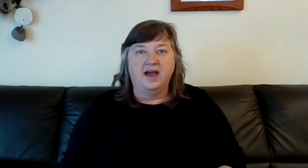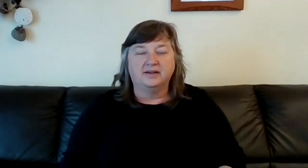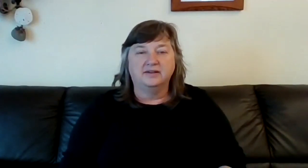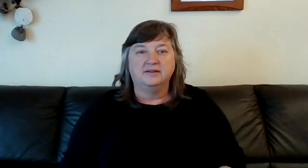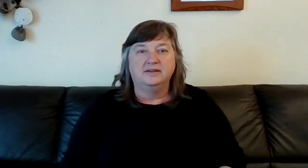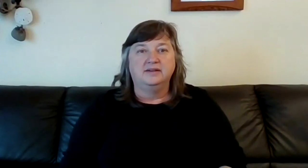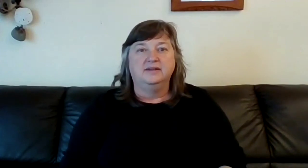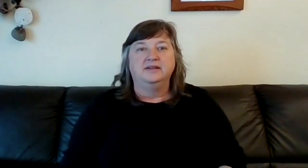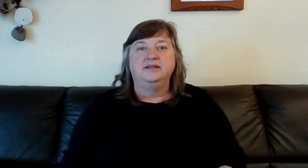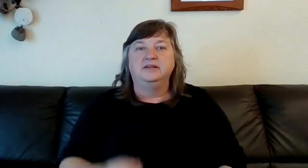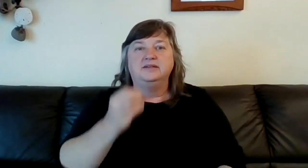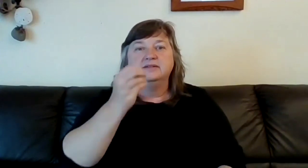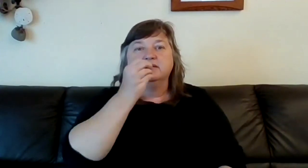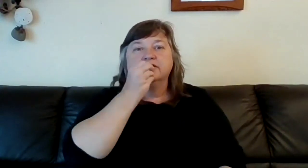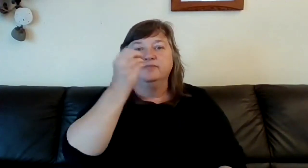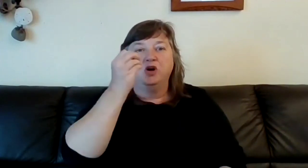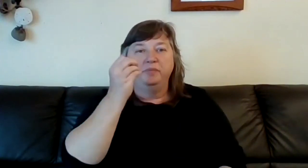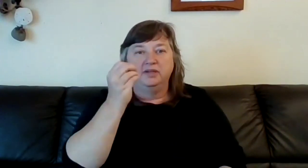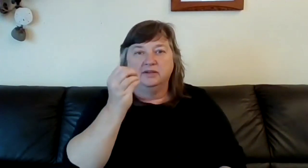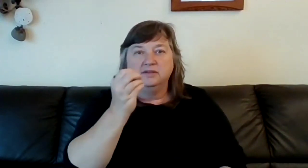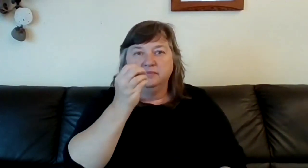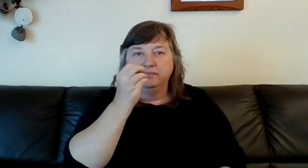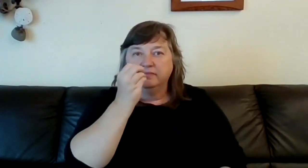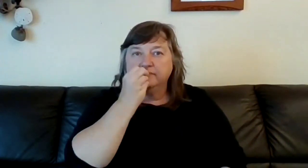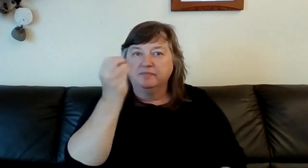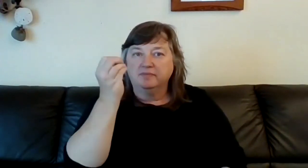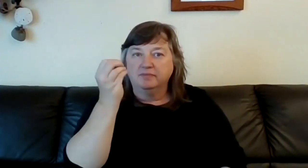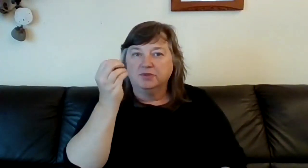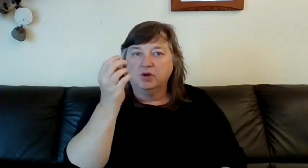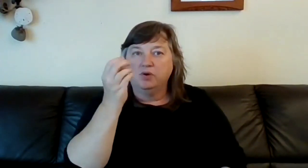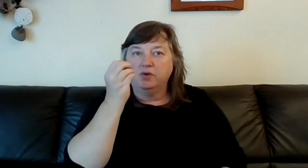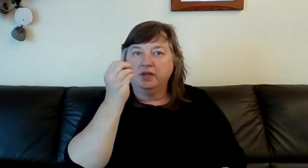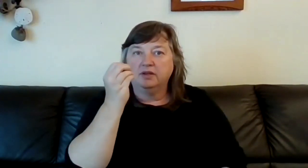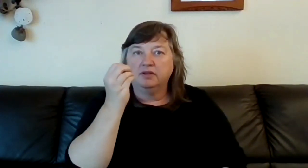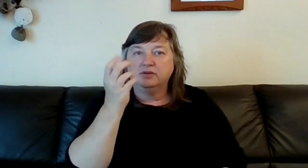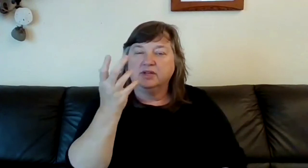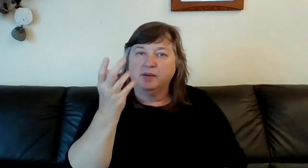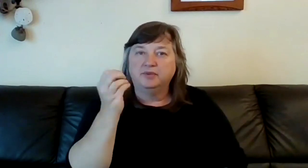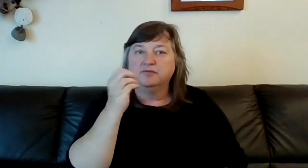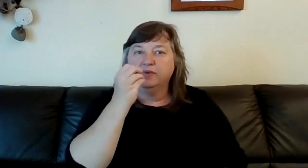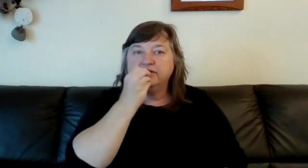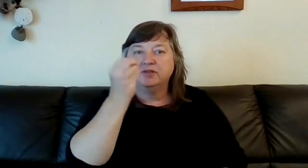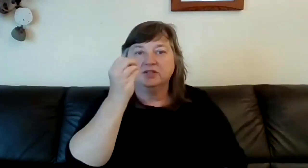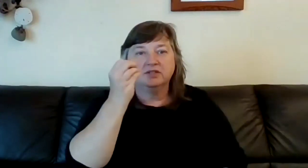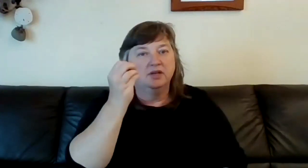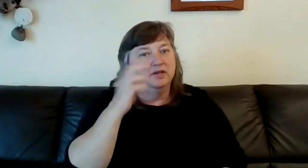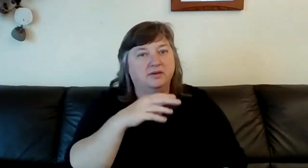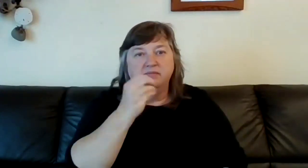Snack is a small meal. So you can do it a couple different ways. You can just make